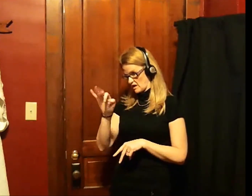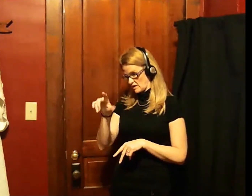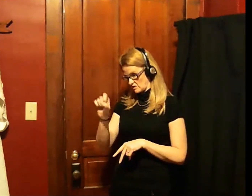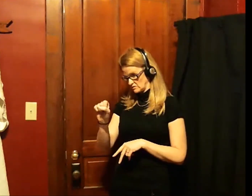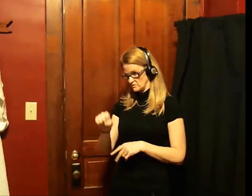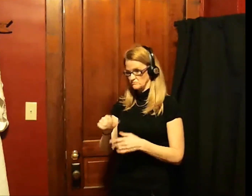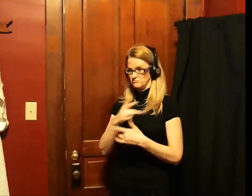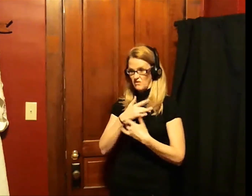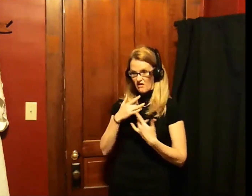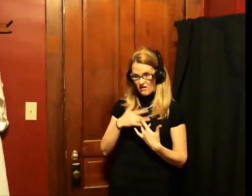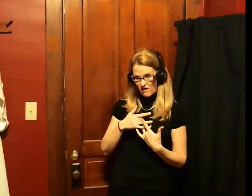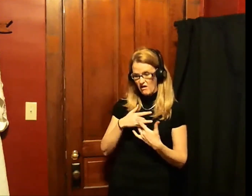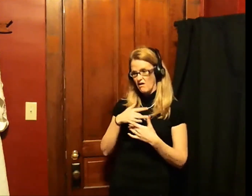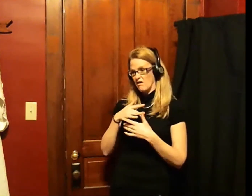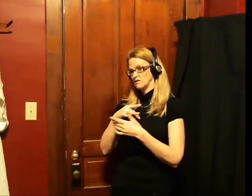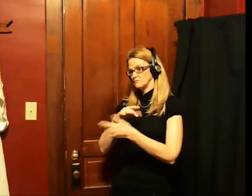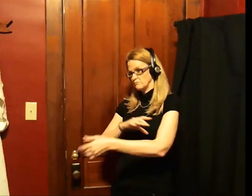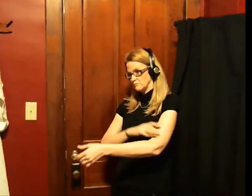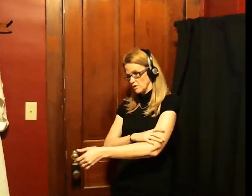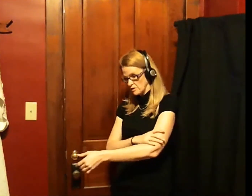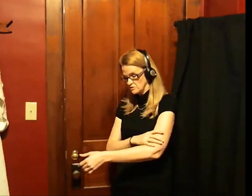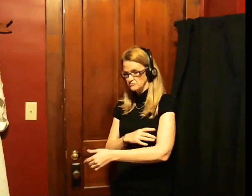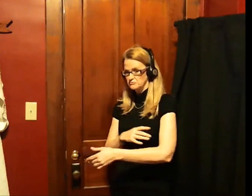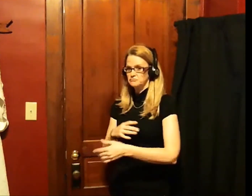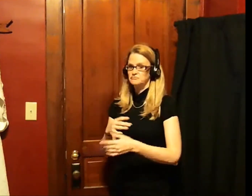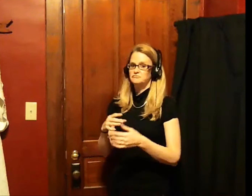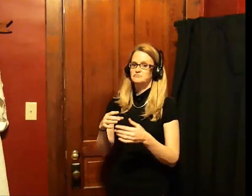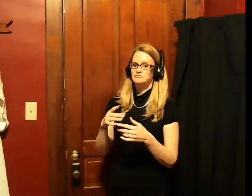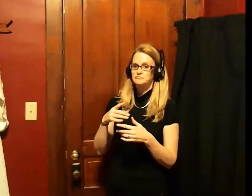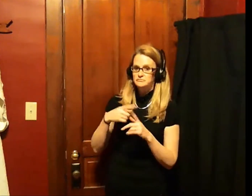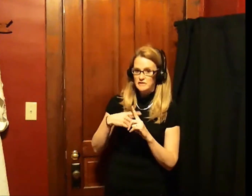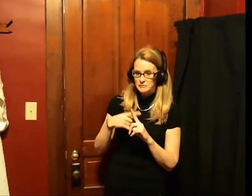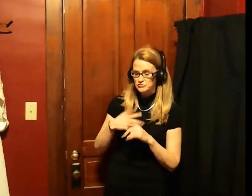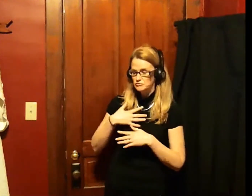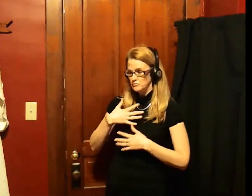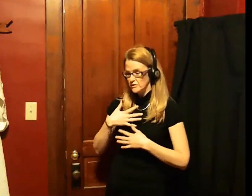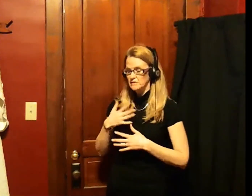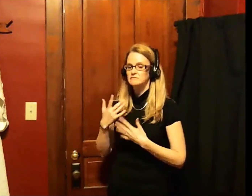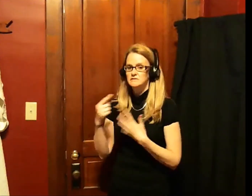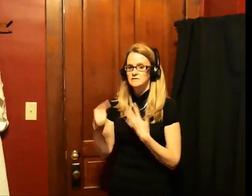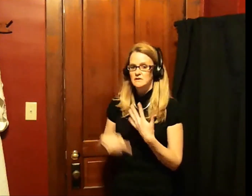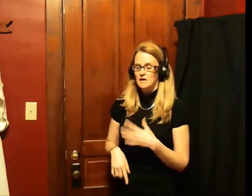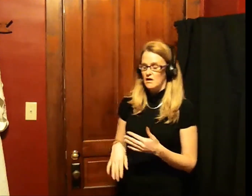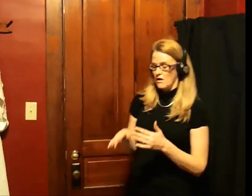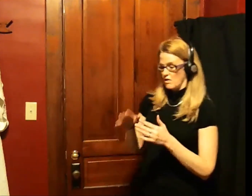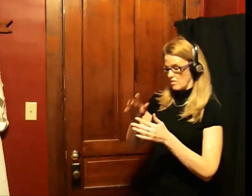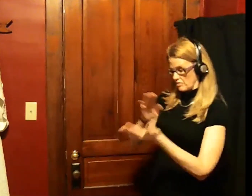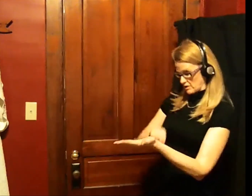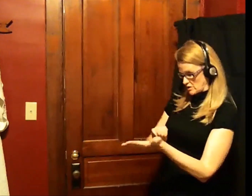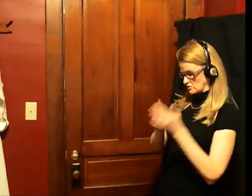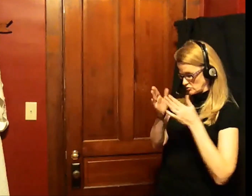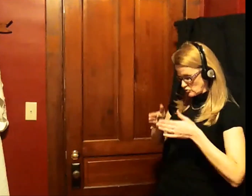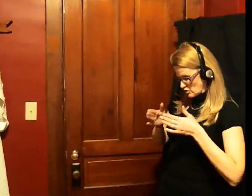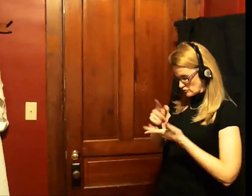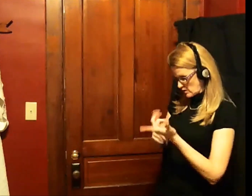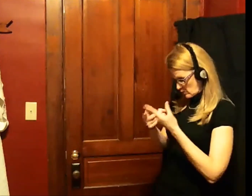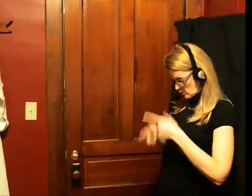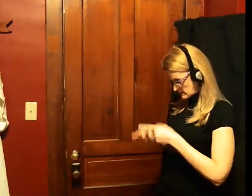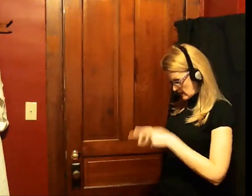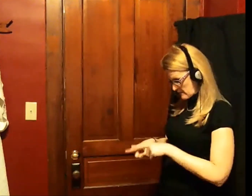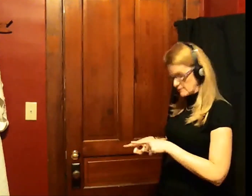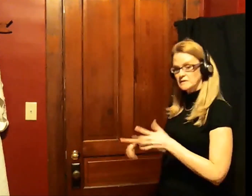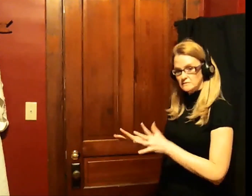vital signs, assist the physician, and give you the medications. The doctor is concentrating his efforts on what he is doing with